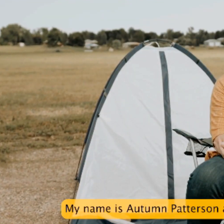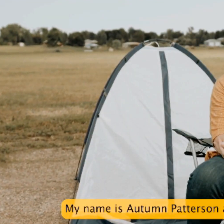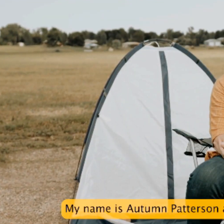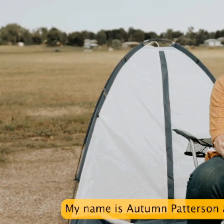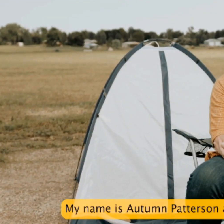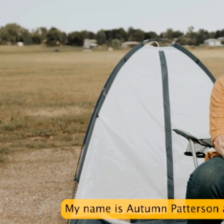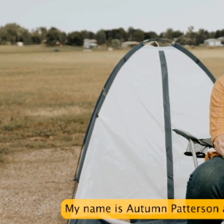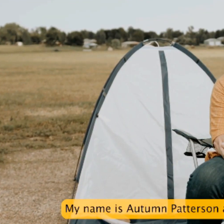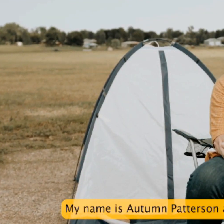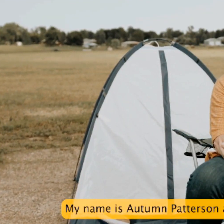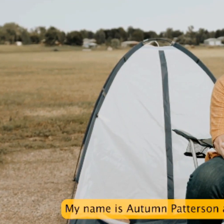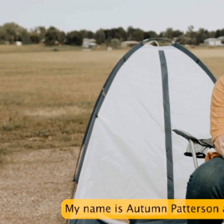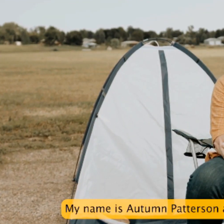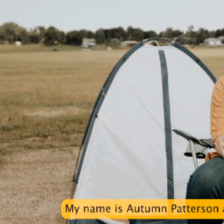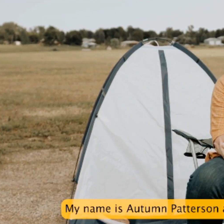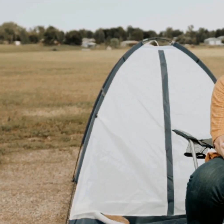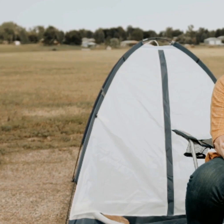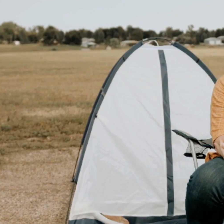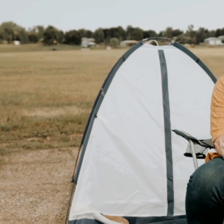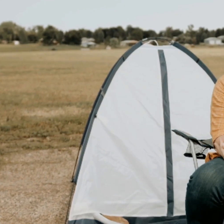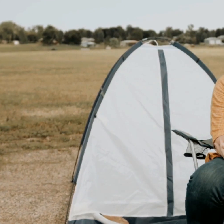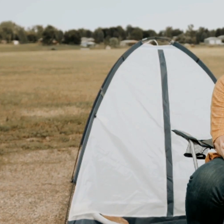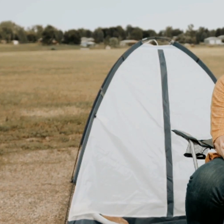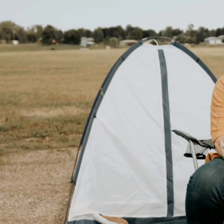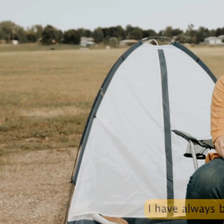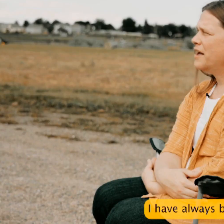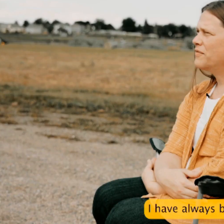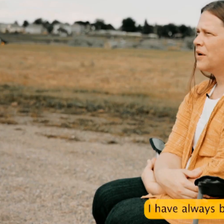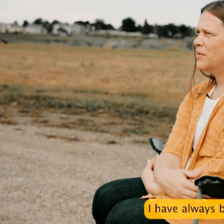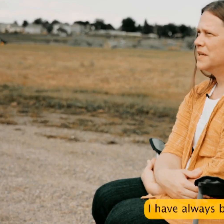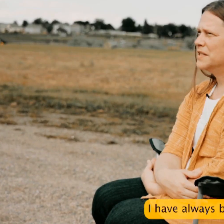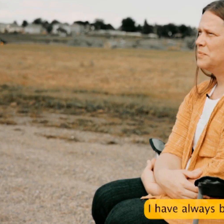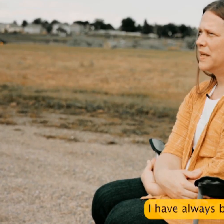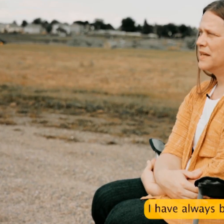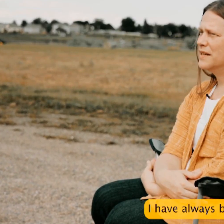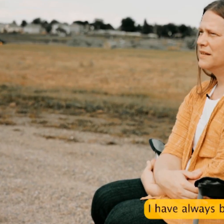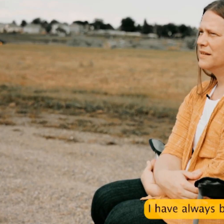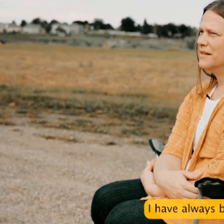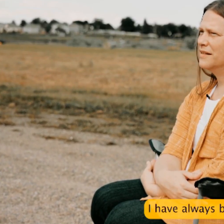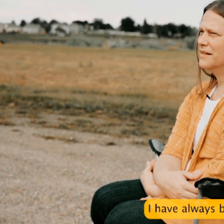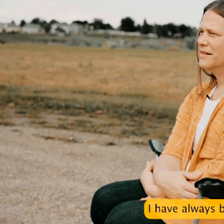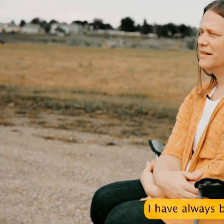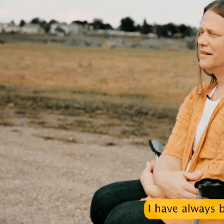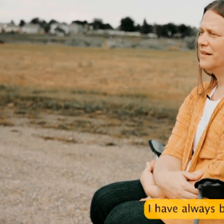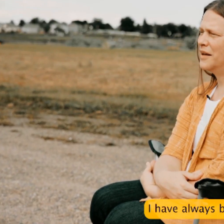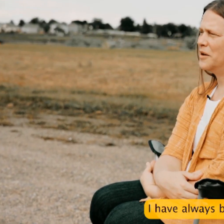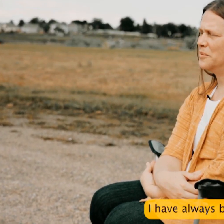Autumn Patterson, and this is my story. I have always been